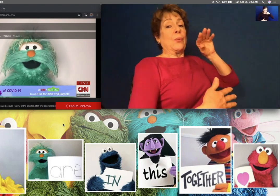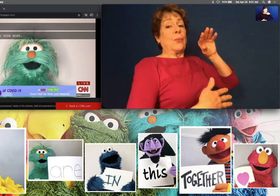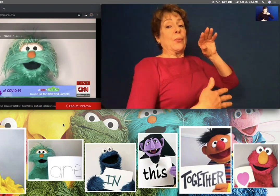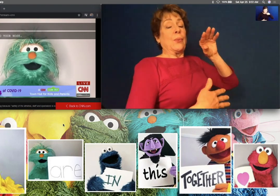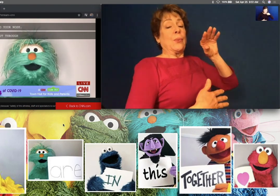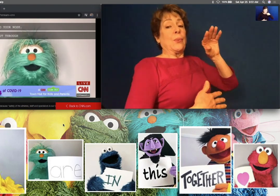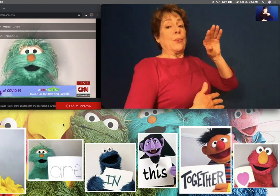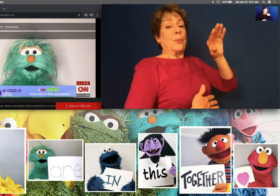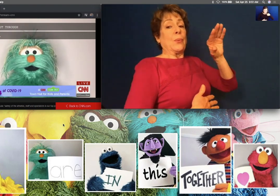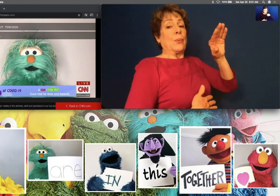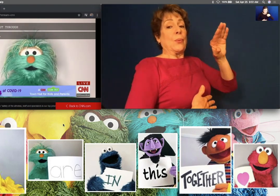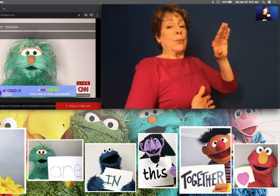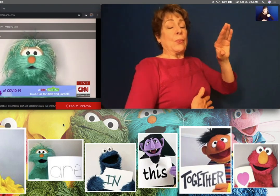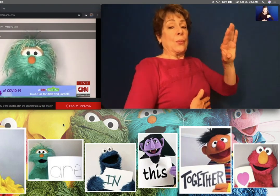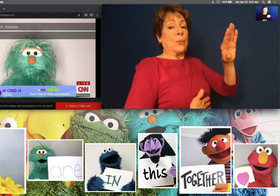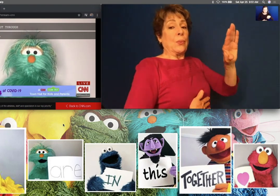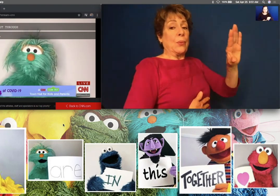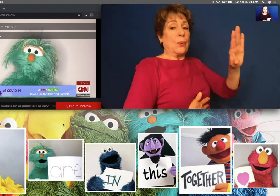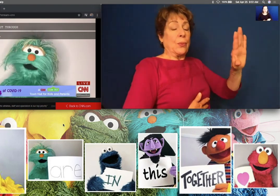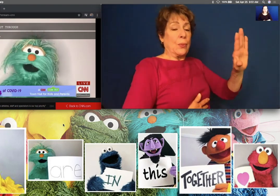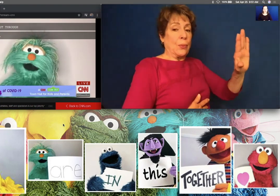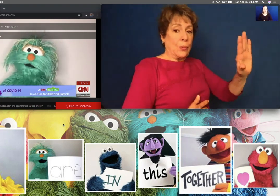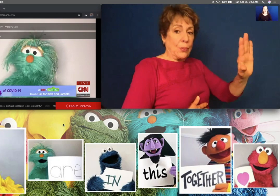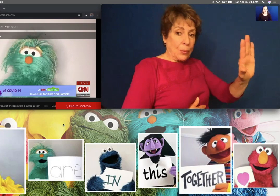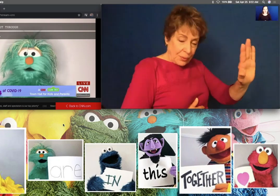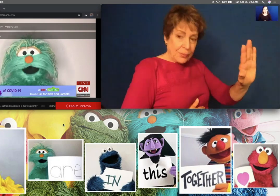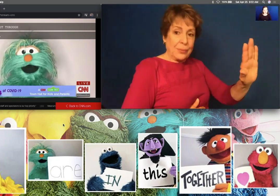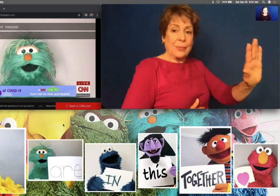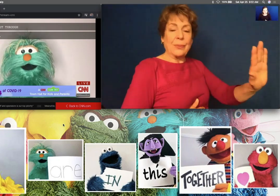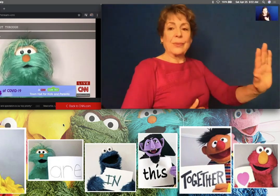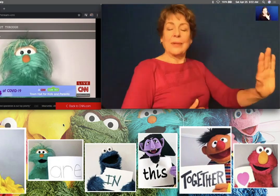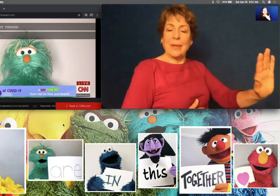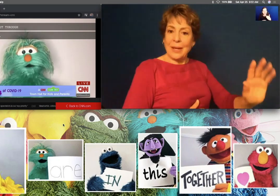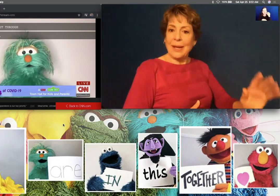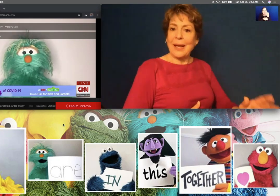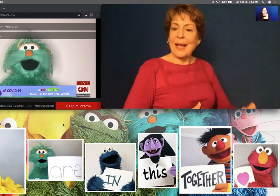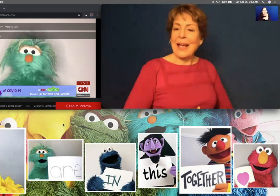And slowly breathe out through your mouth like this.